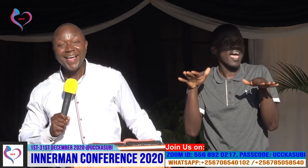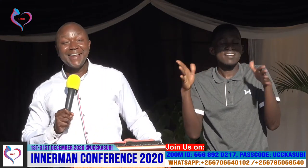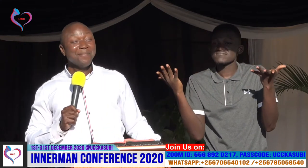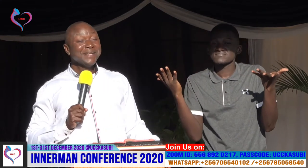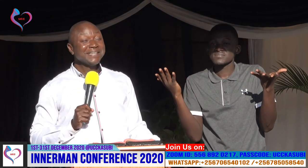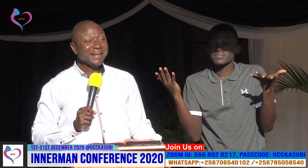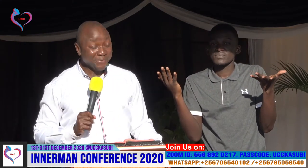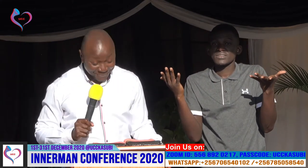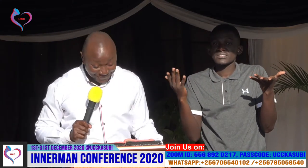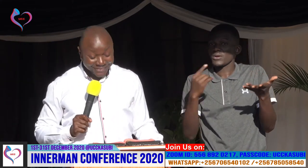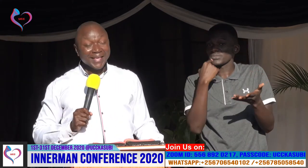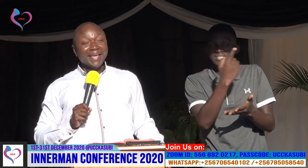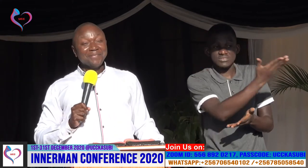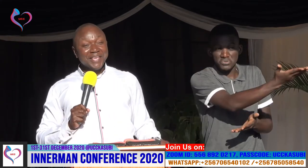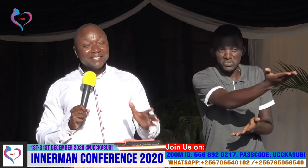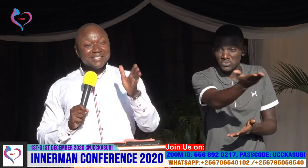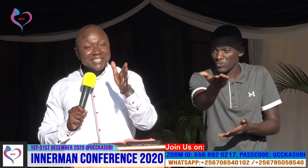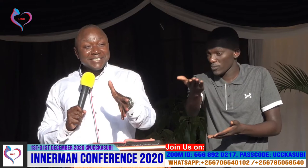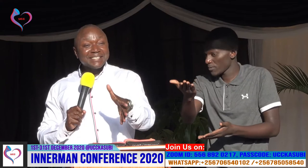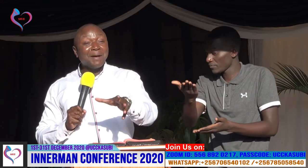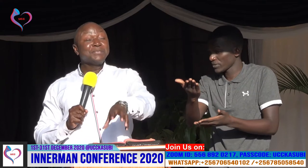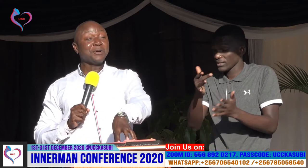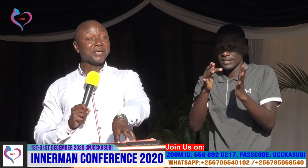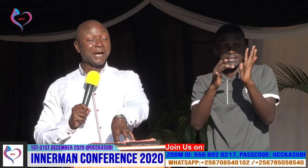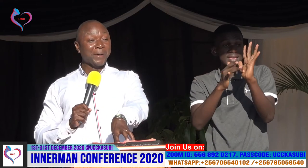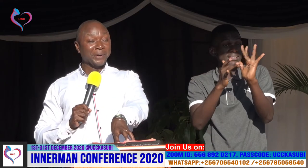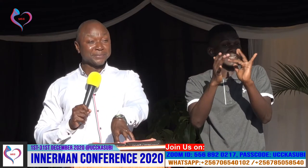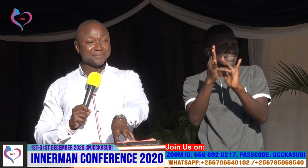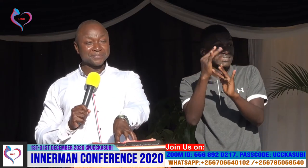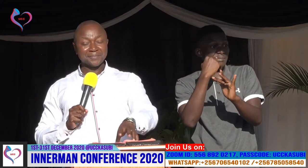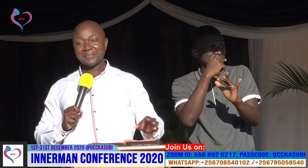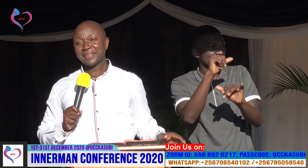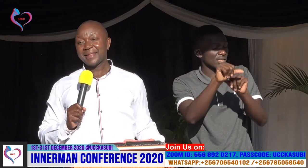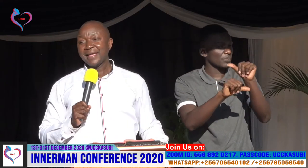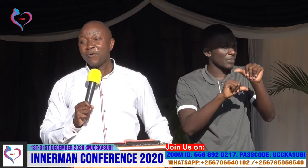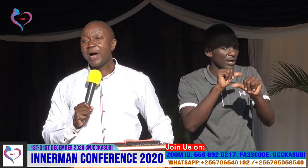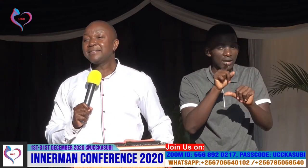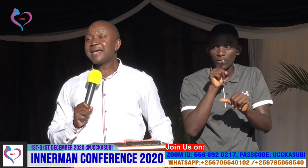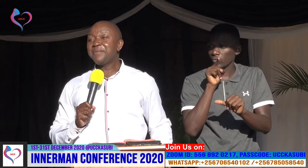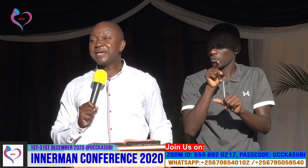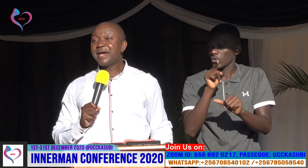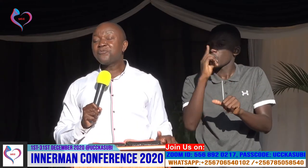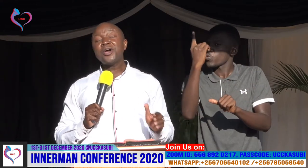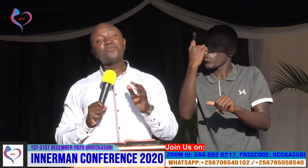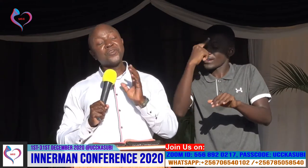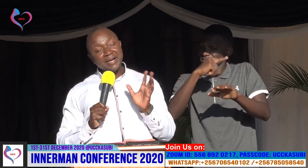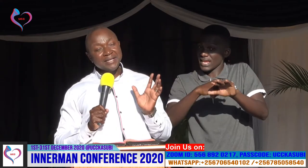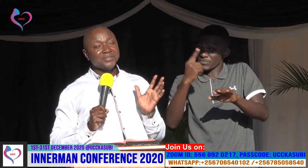way. Let me tell you. Kamba gambe. This Jesus I'm talking about. Oh no, Yesu gwemba gamba. One time he